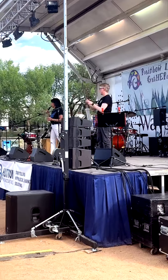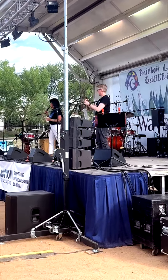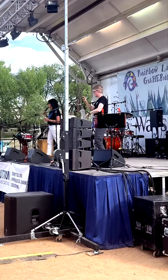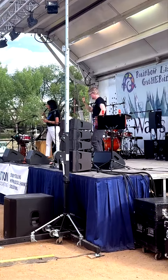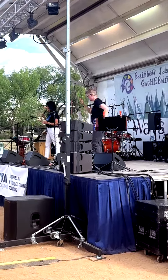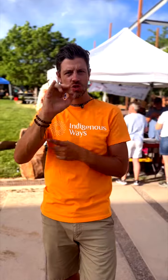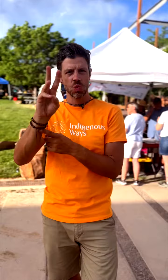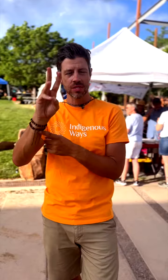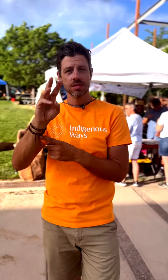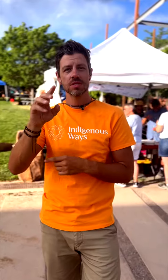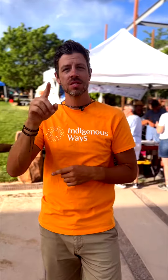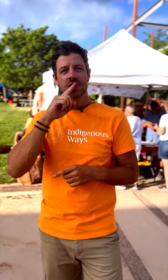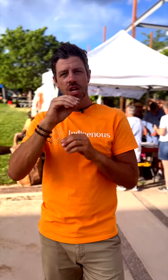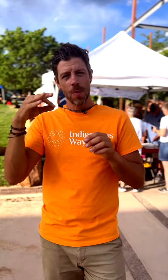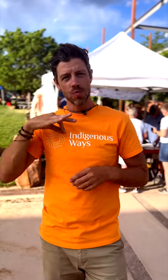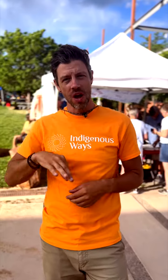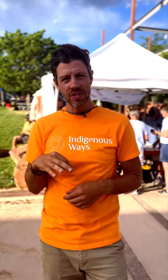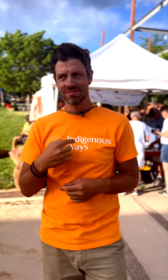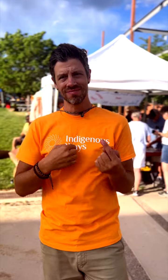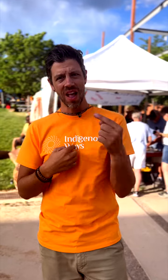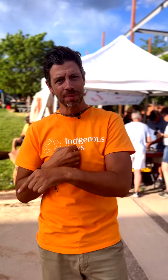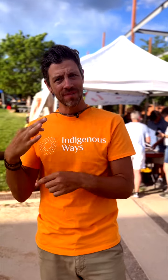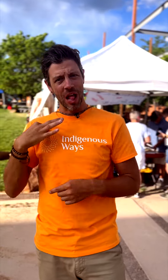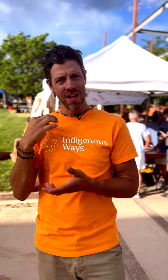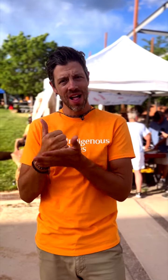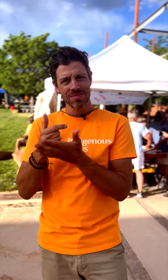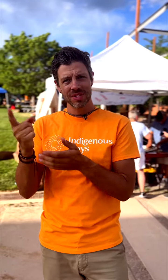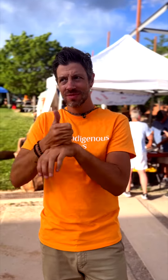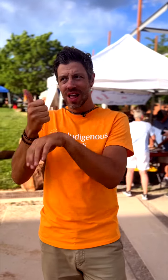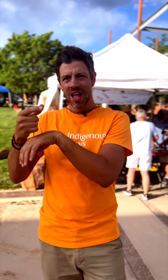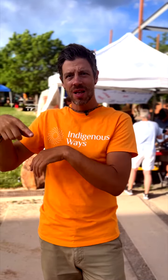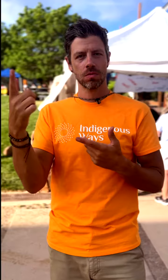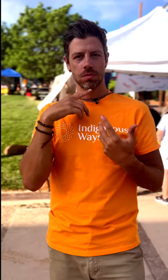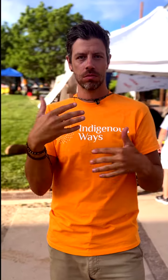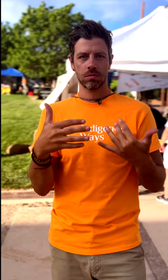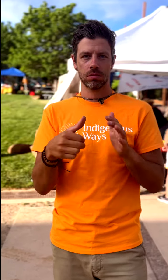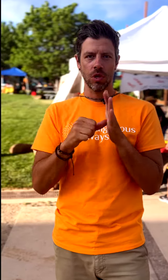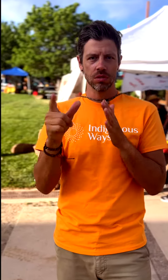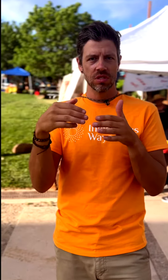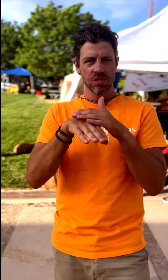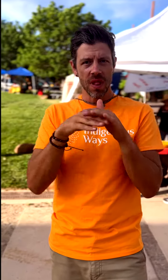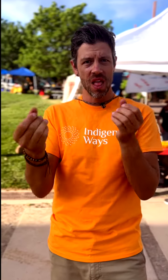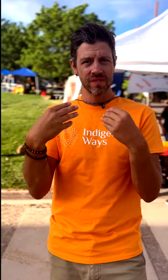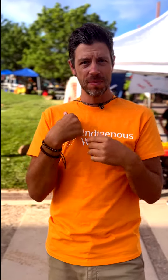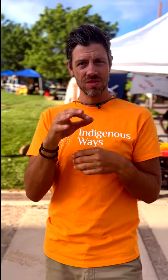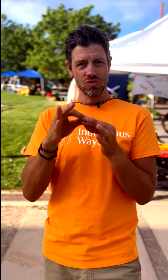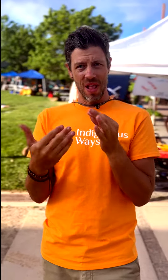not Chunkla. Audience is spellbound and hopeful. Elena's rich voice out of Etta James, and Tosh has been said to